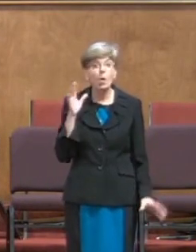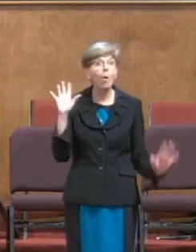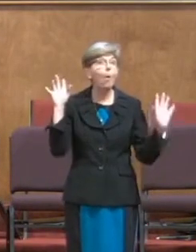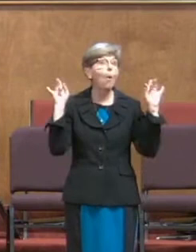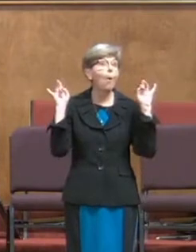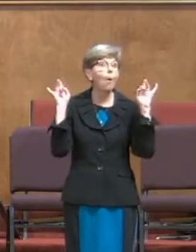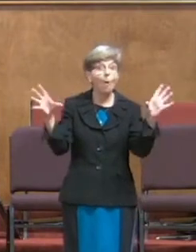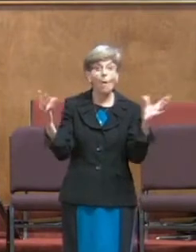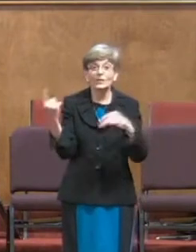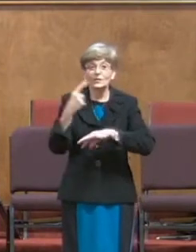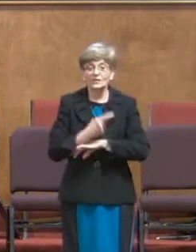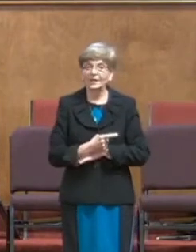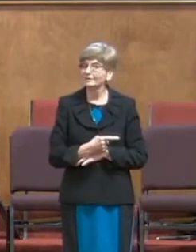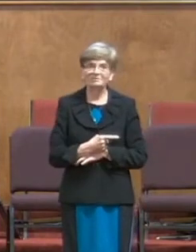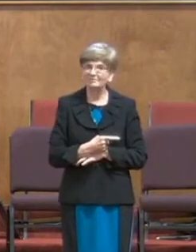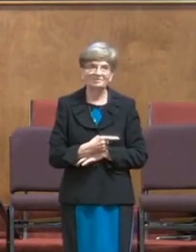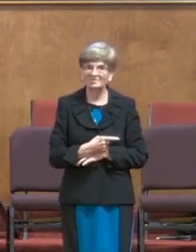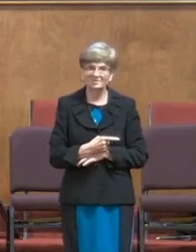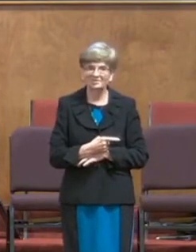trust me, it's been bad.